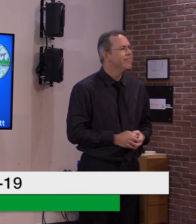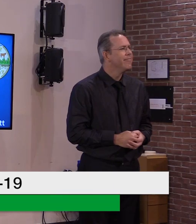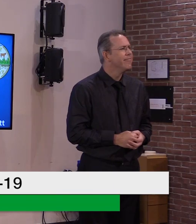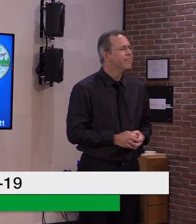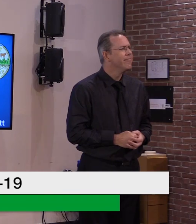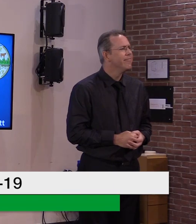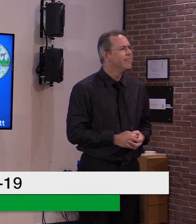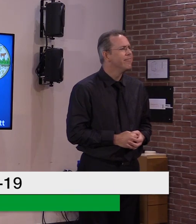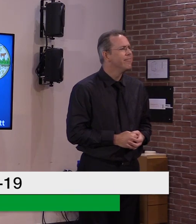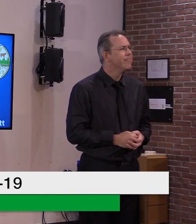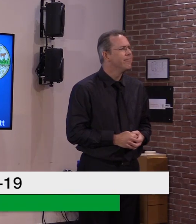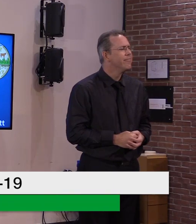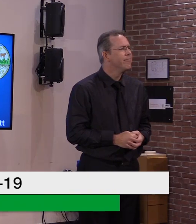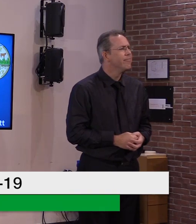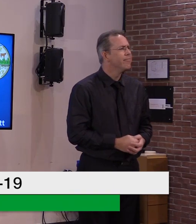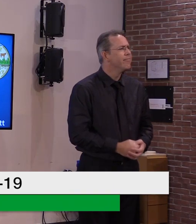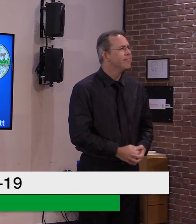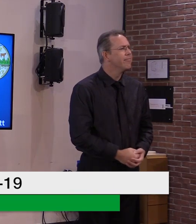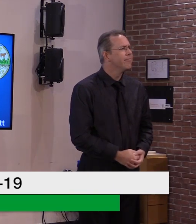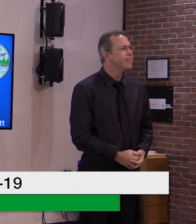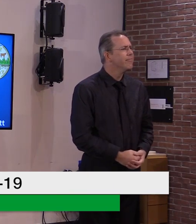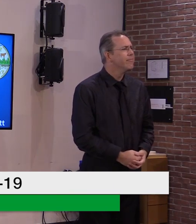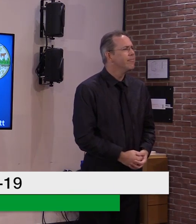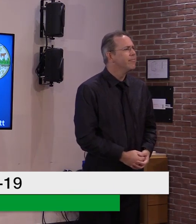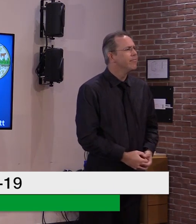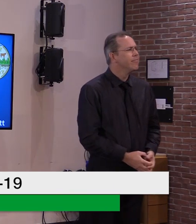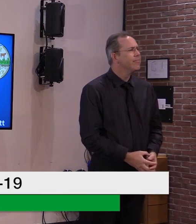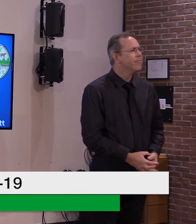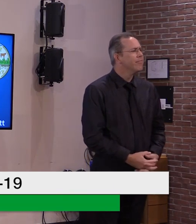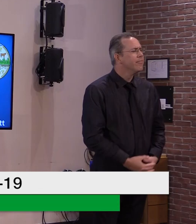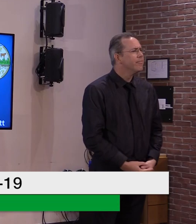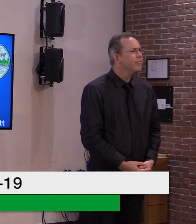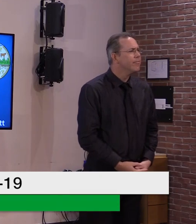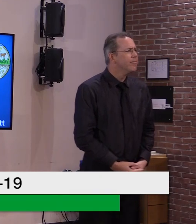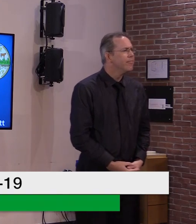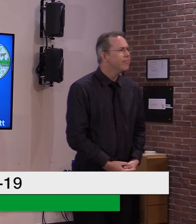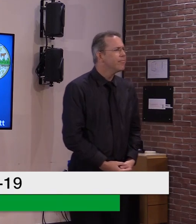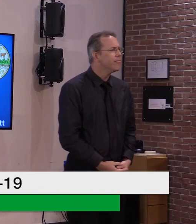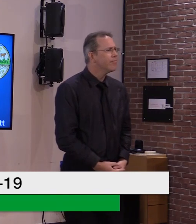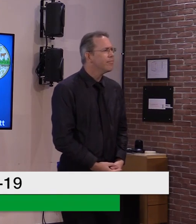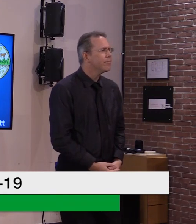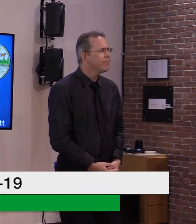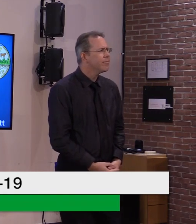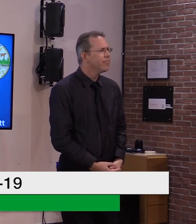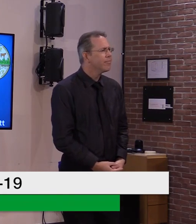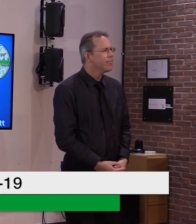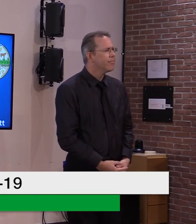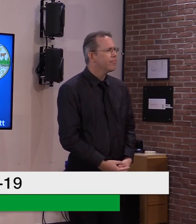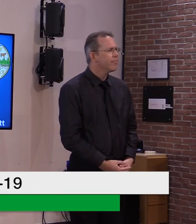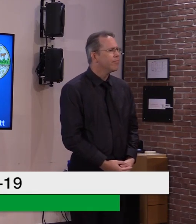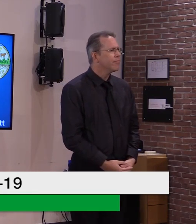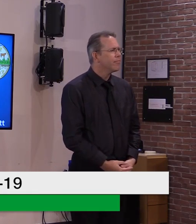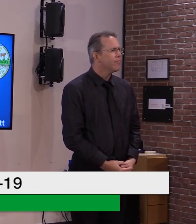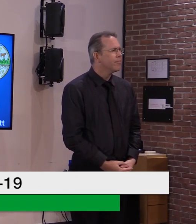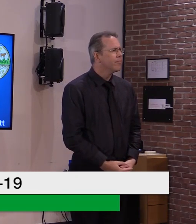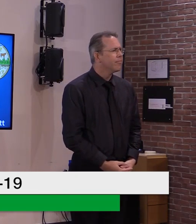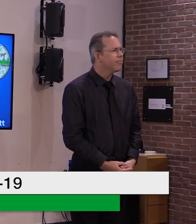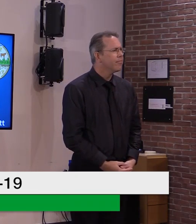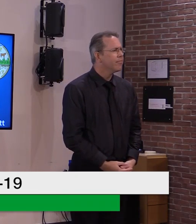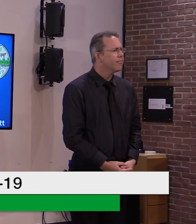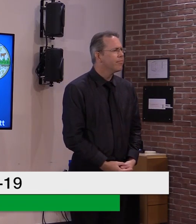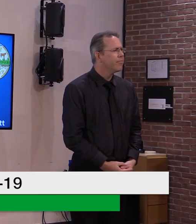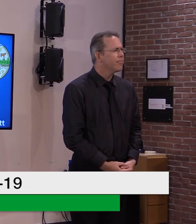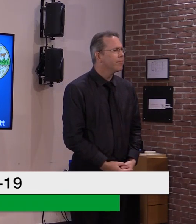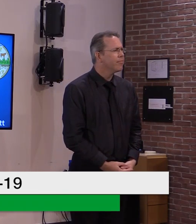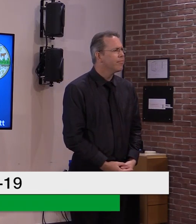in killington alone do 36 500 attendees many from out of state that won't be happening this